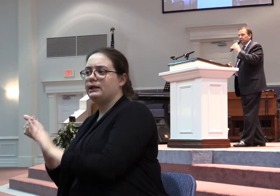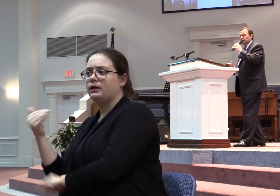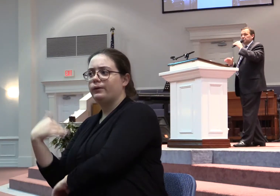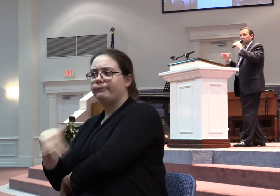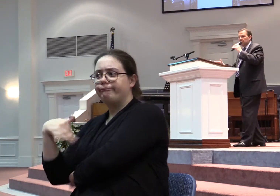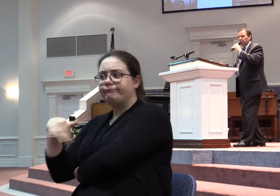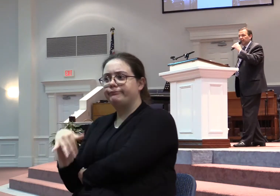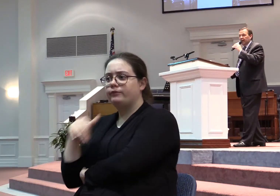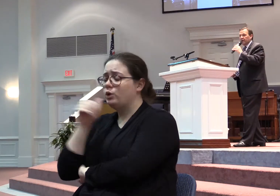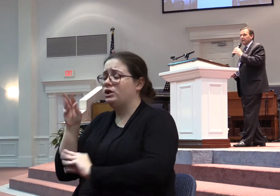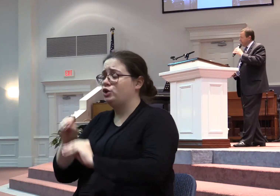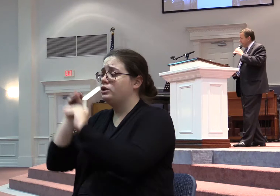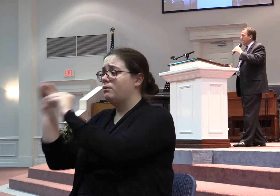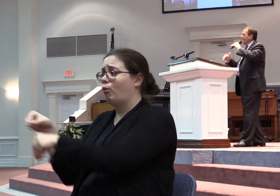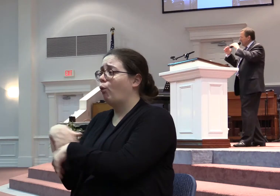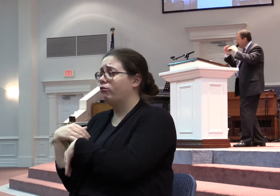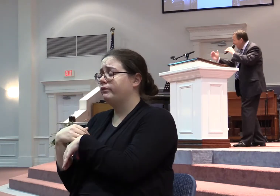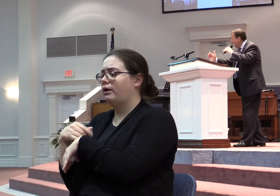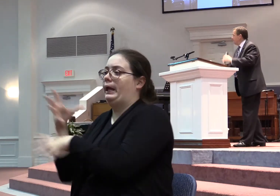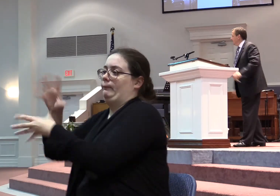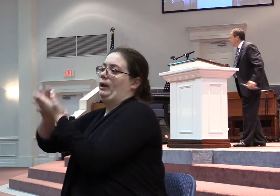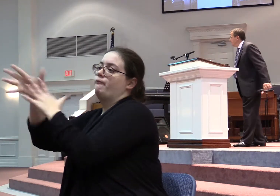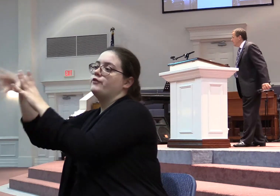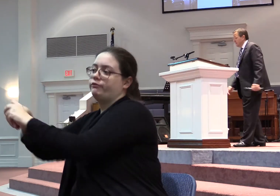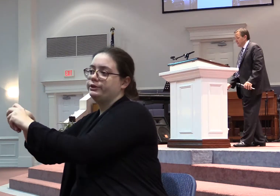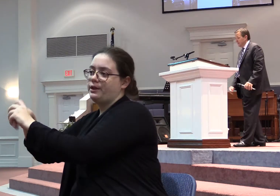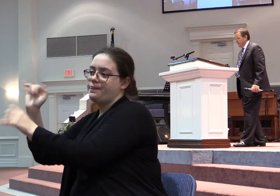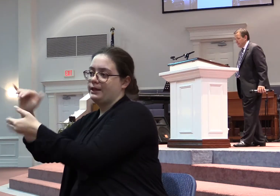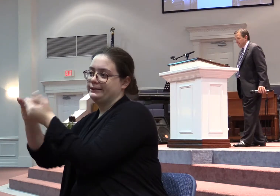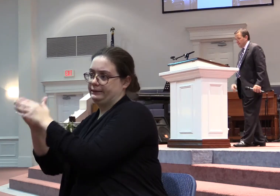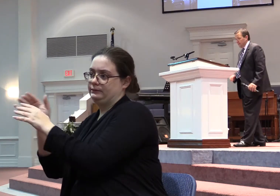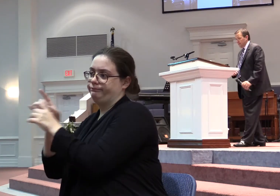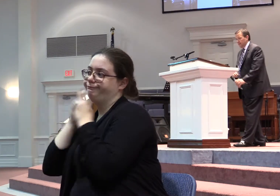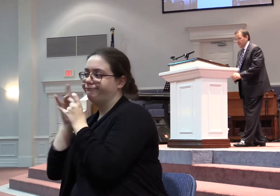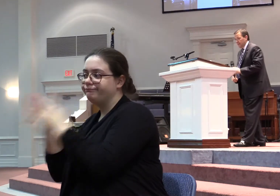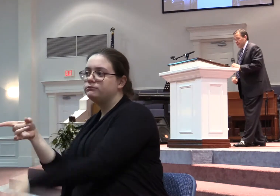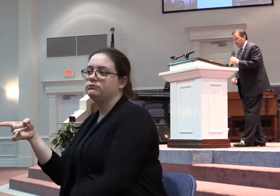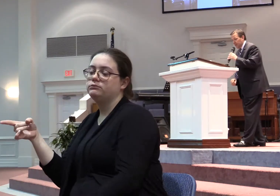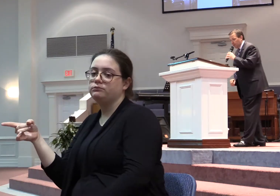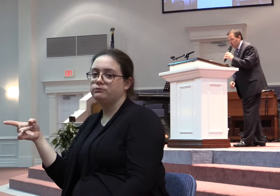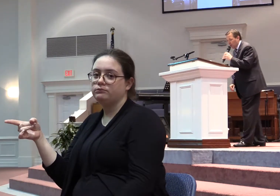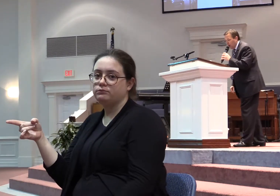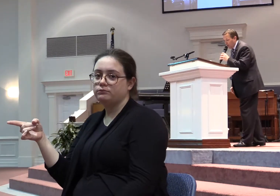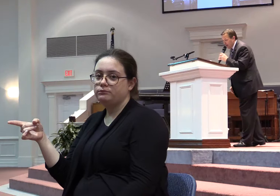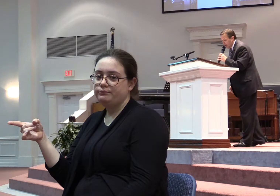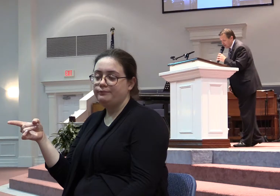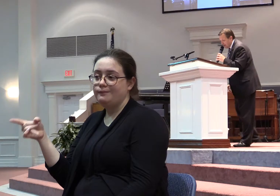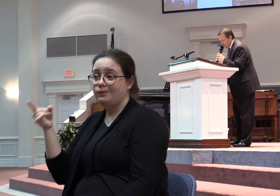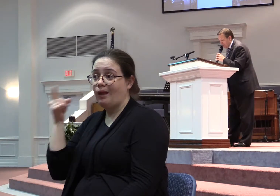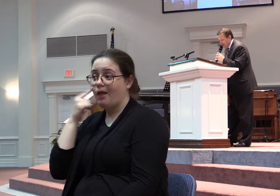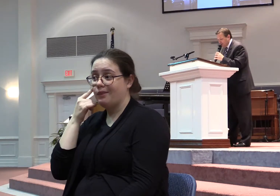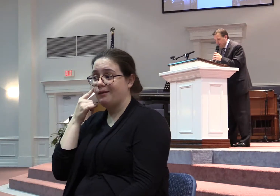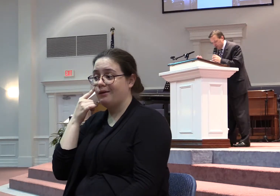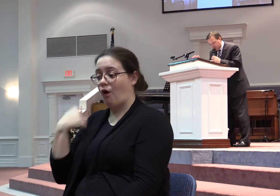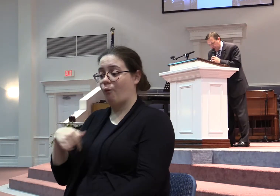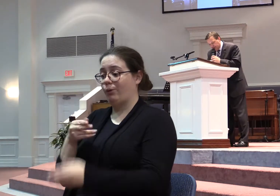he didn't just move there, he got involved. Right. Yep. Amen. And I think if we were all to be honest tonight,